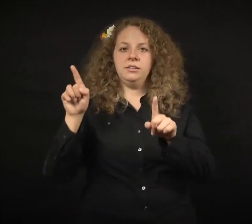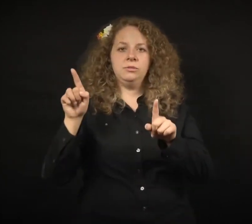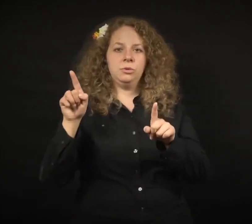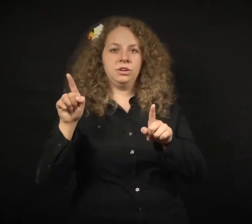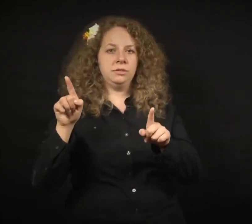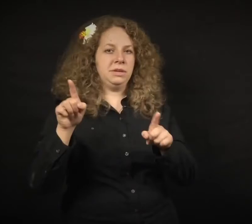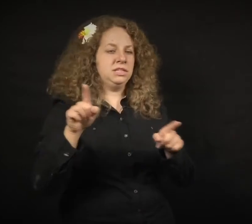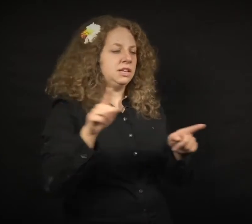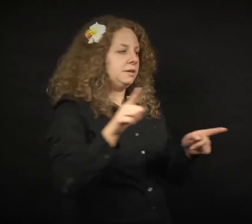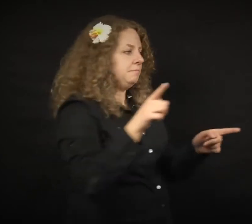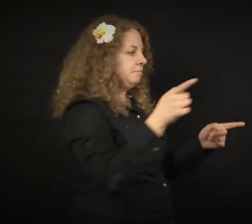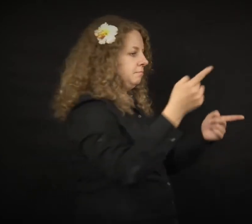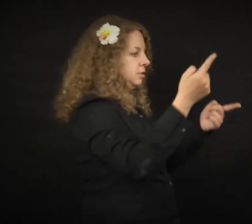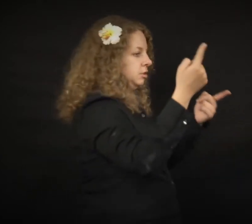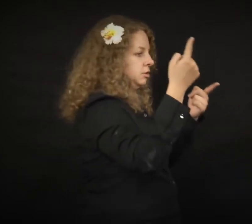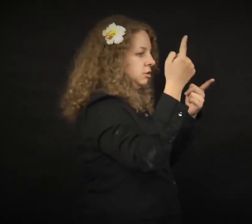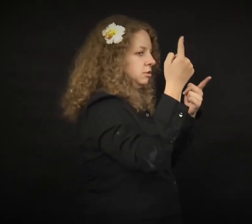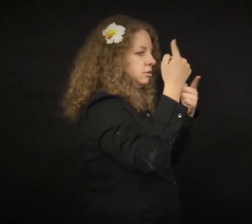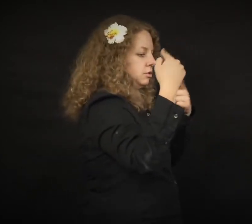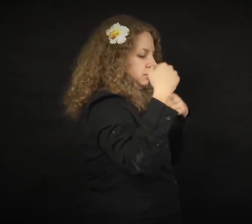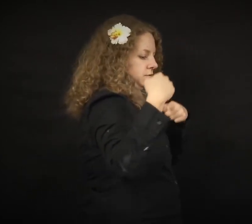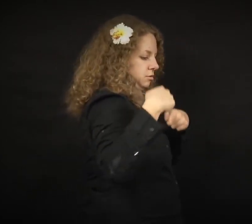while, or in the meantime.